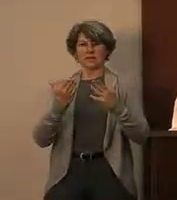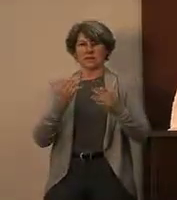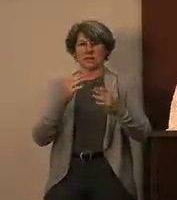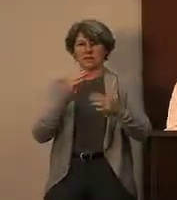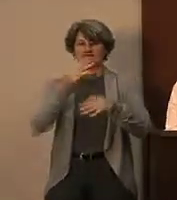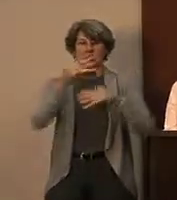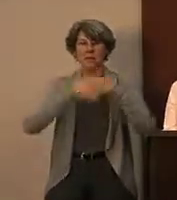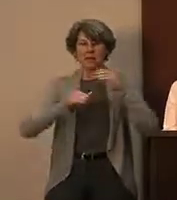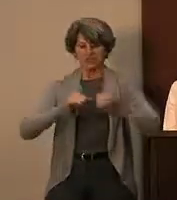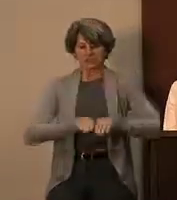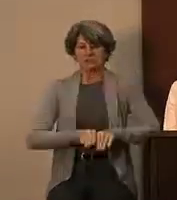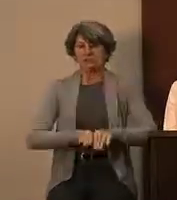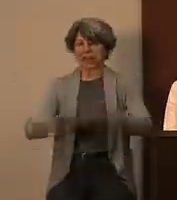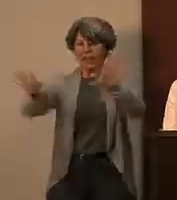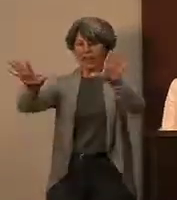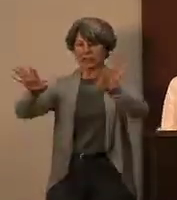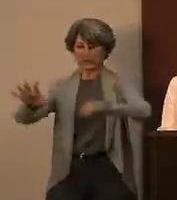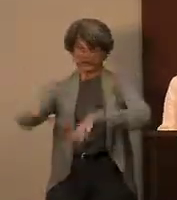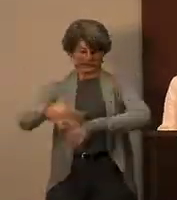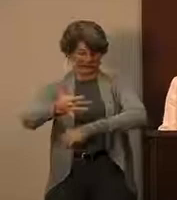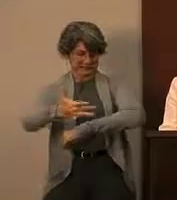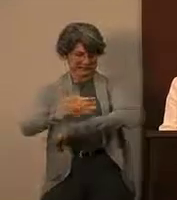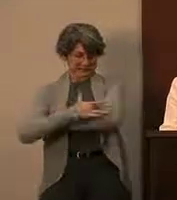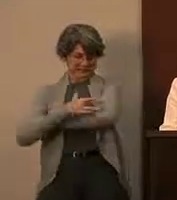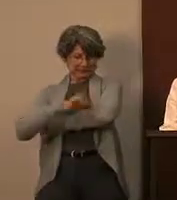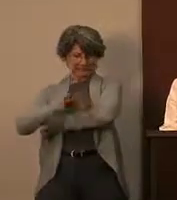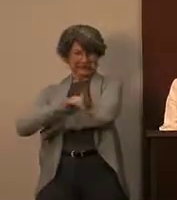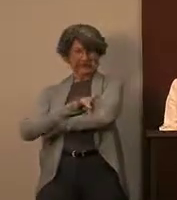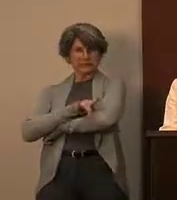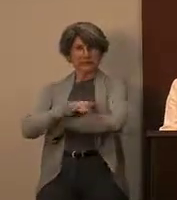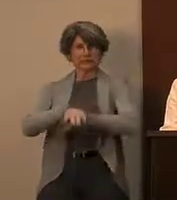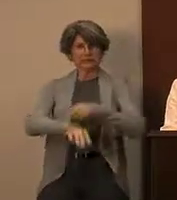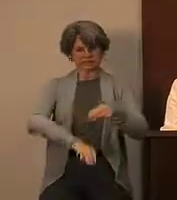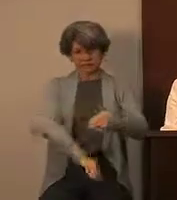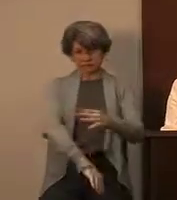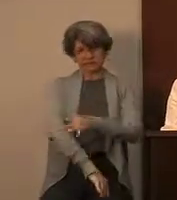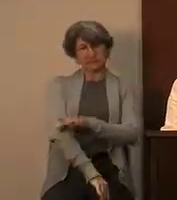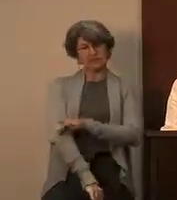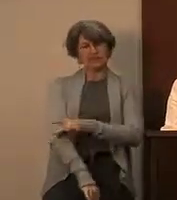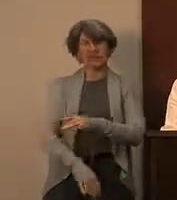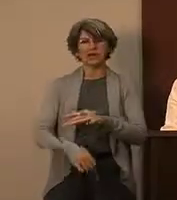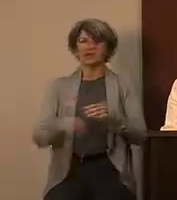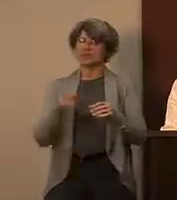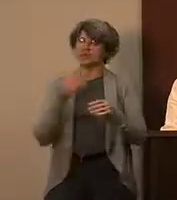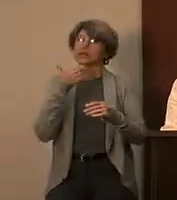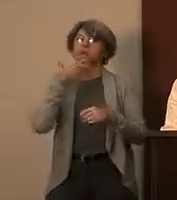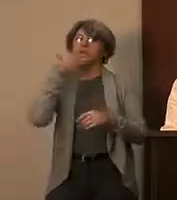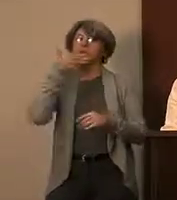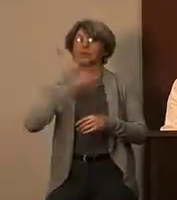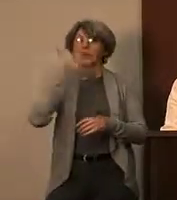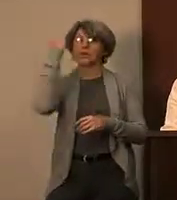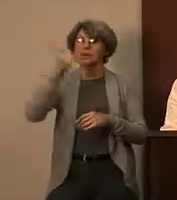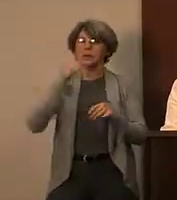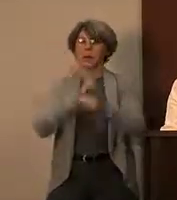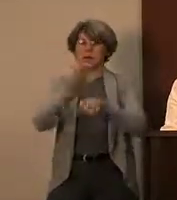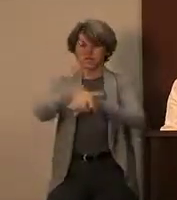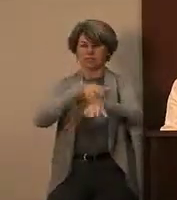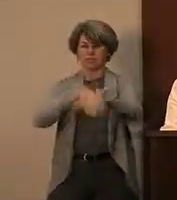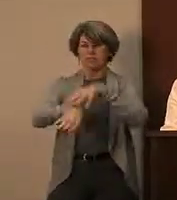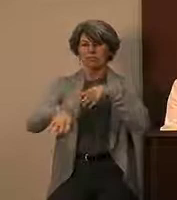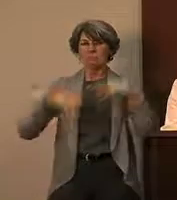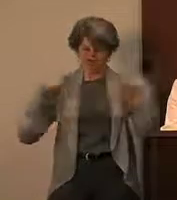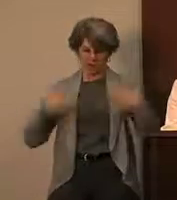to non-intact skin. Part of the standard precautions are to wear gloves, gowns,